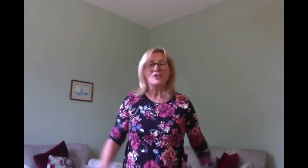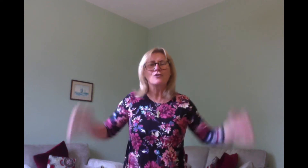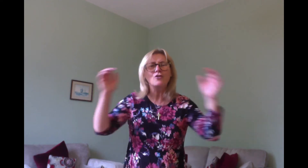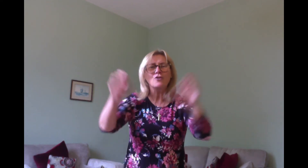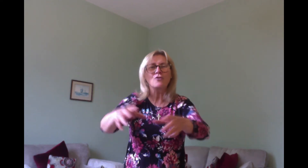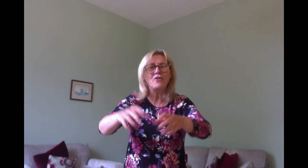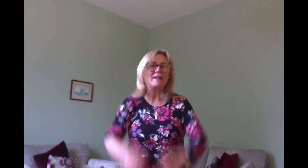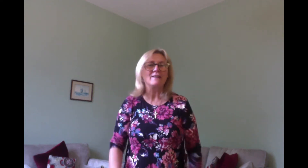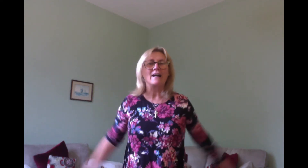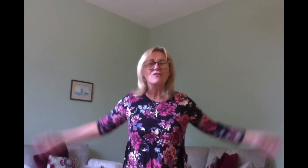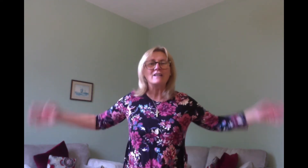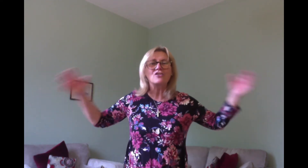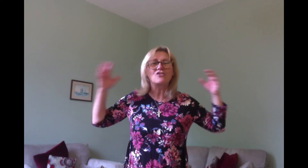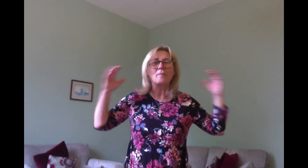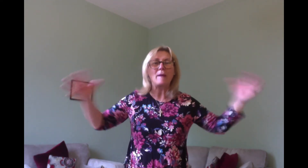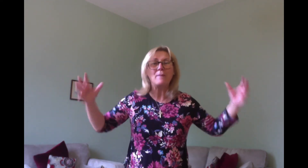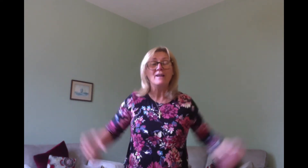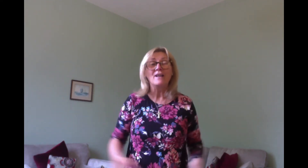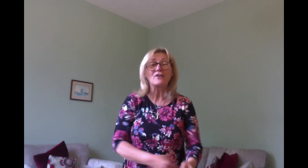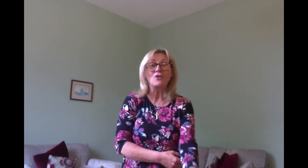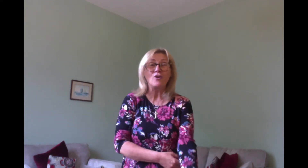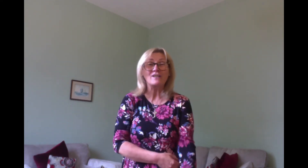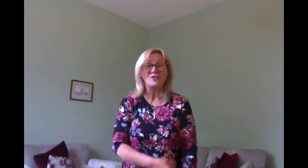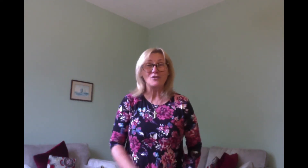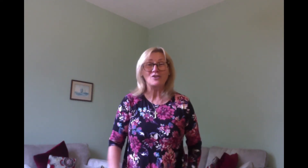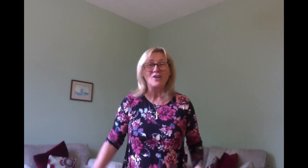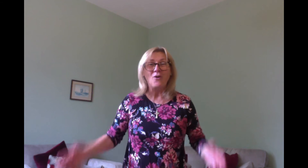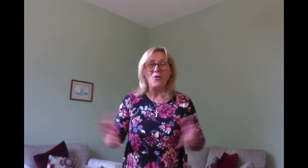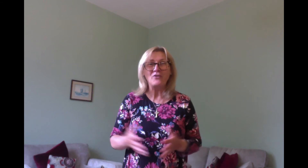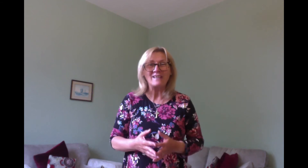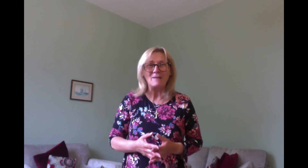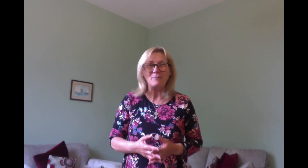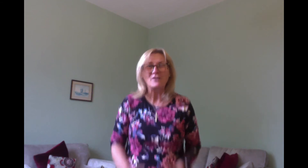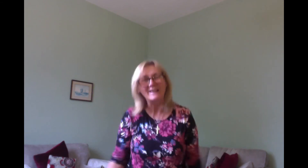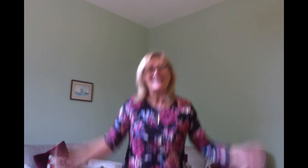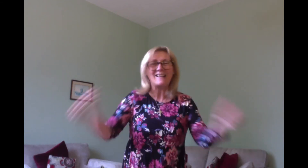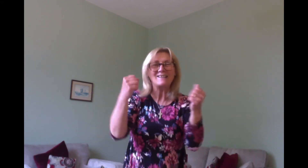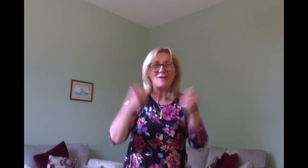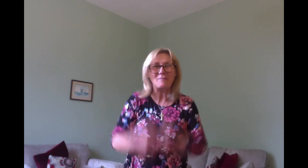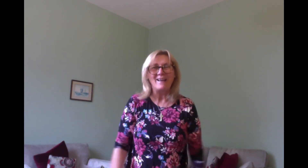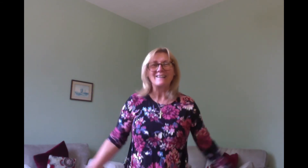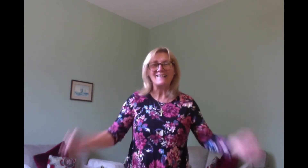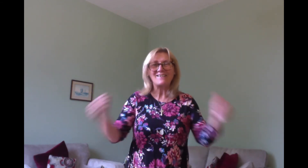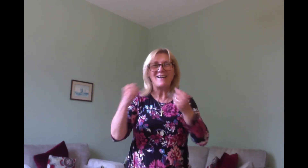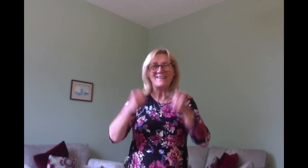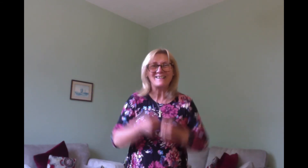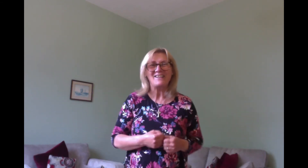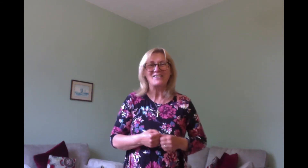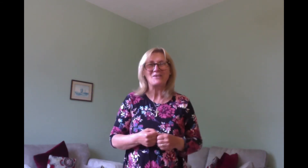do your own thing in that. And really just remember that God is good all the time. So let's stand up and let's start our session this